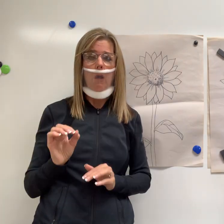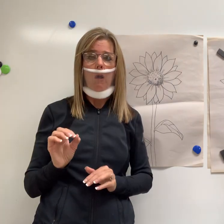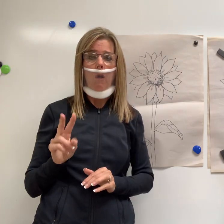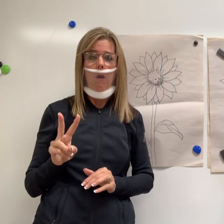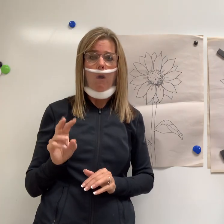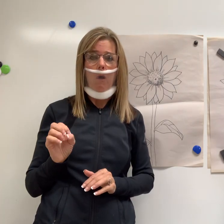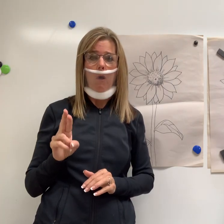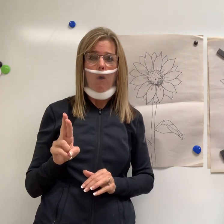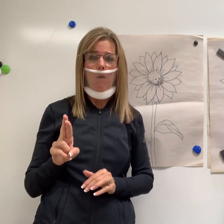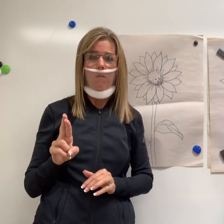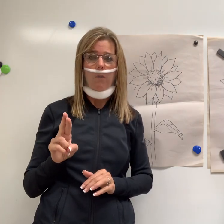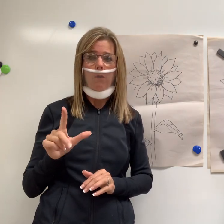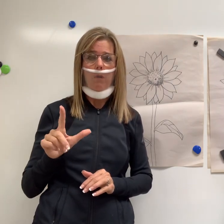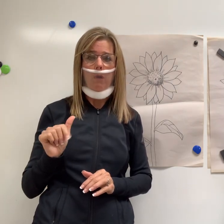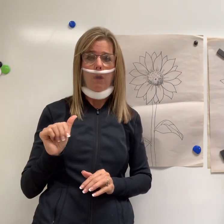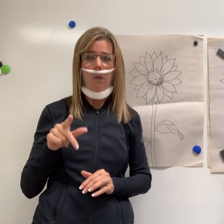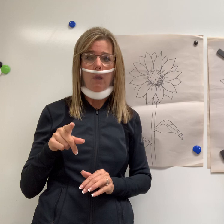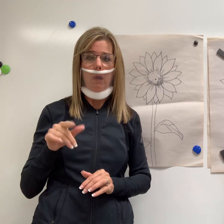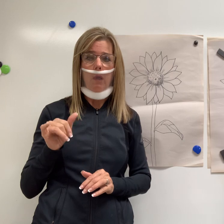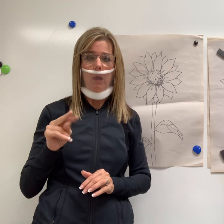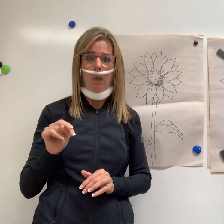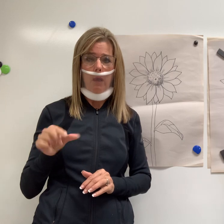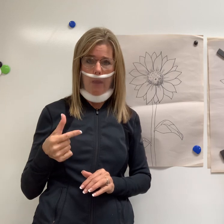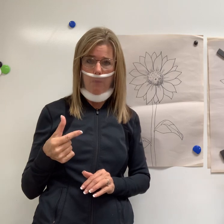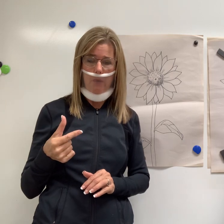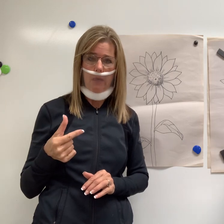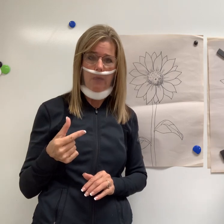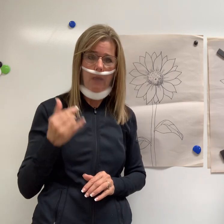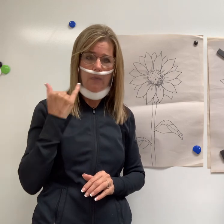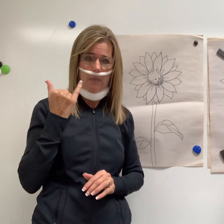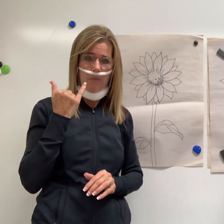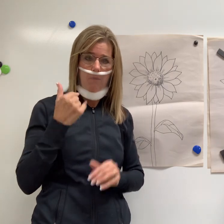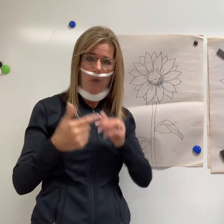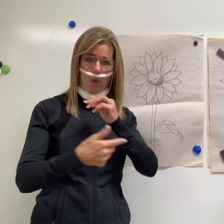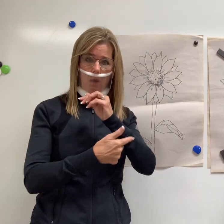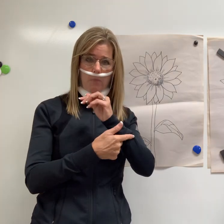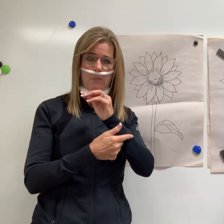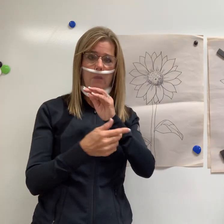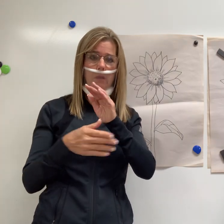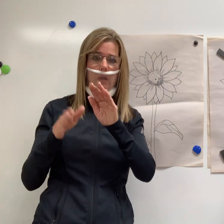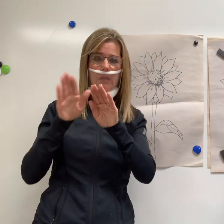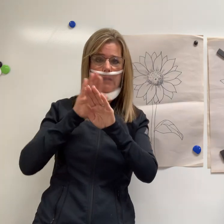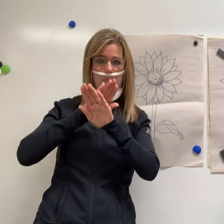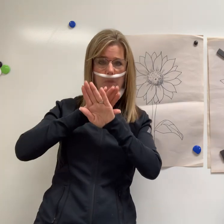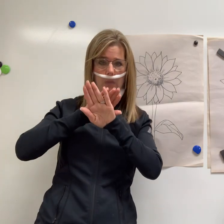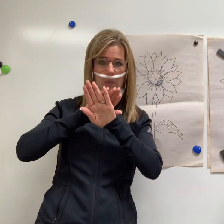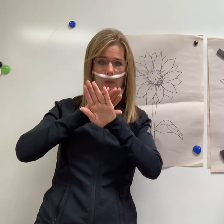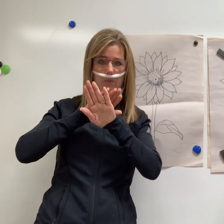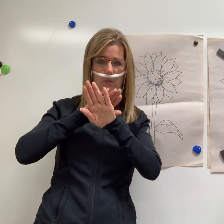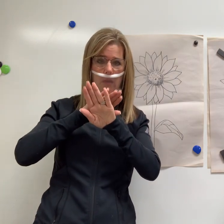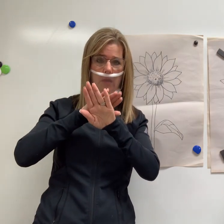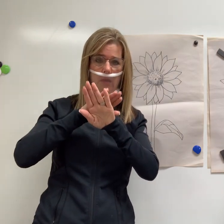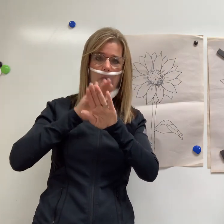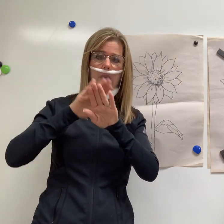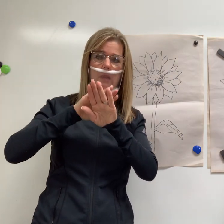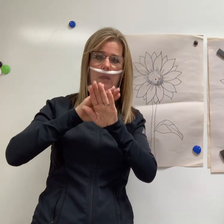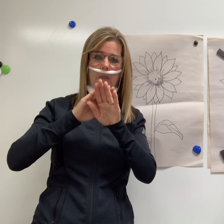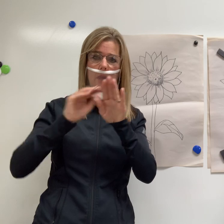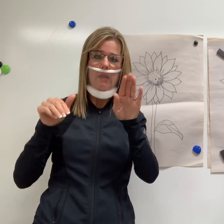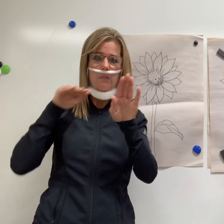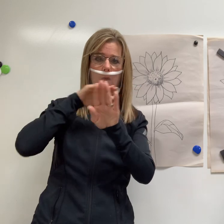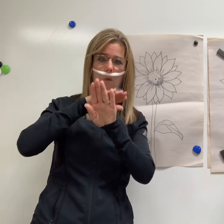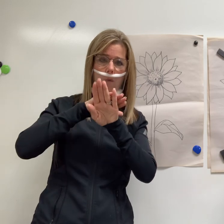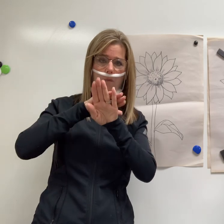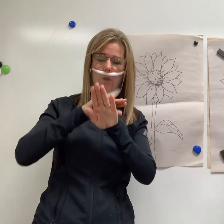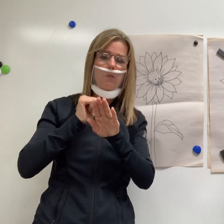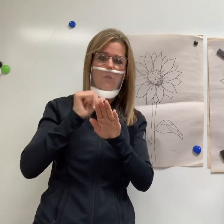before. It's when you don't see, like if my arm is here and this arm kind of covers it, this part is being overlapped, you don't